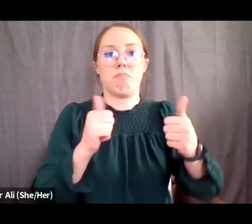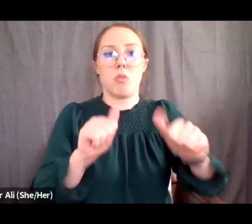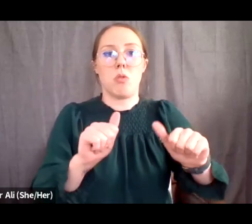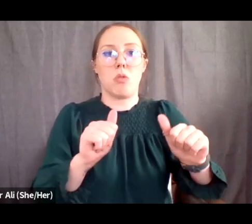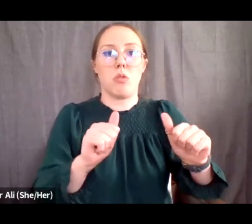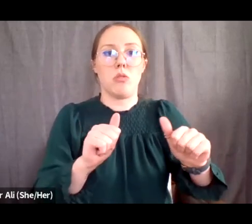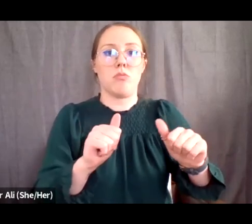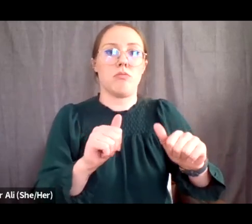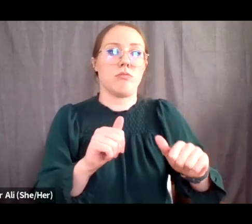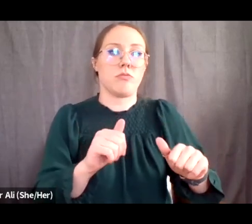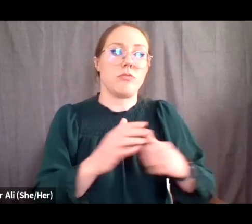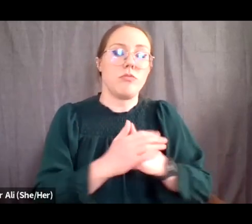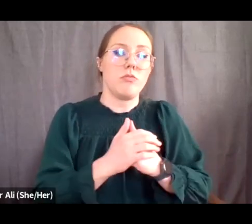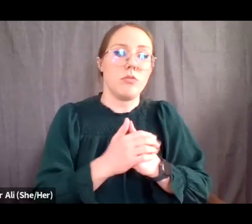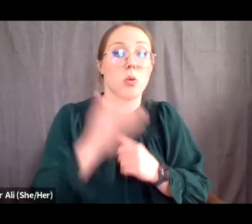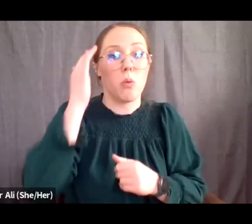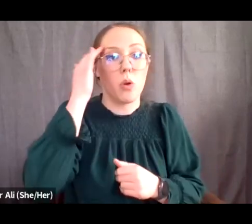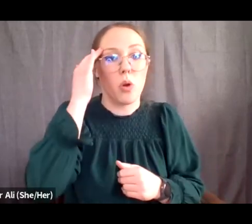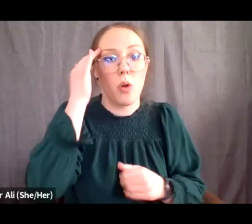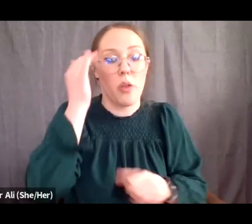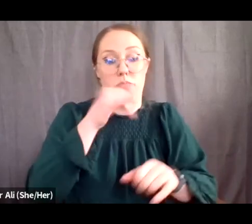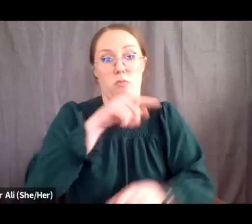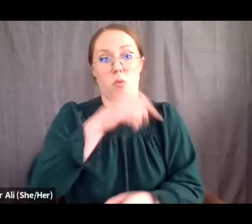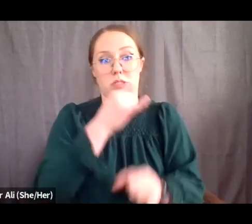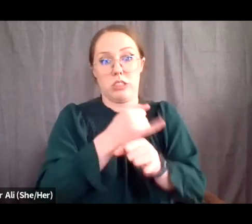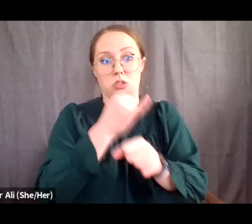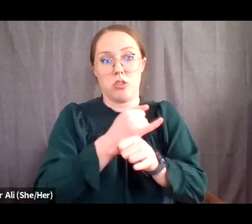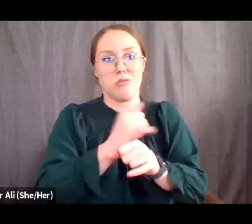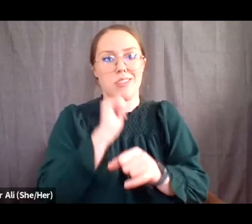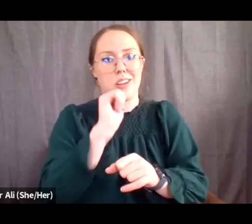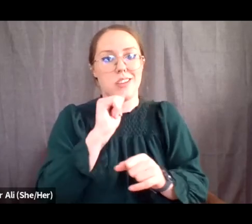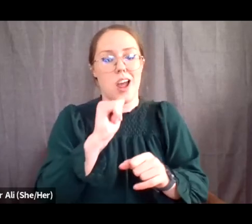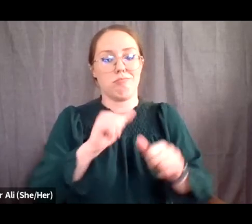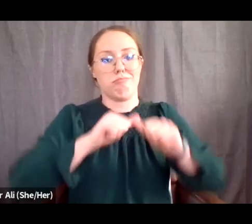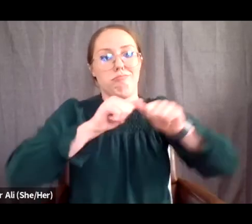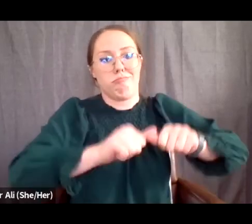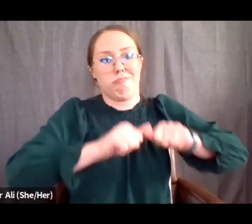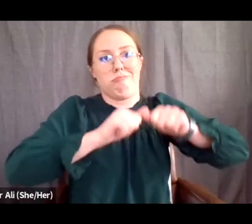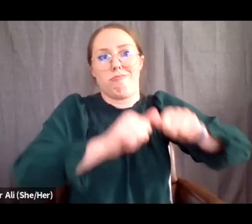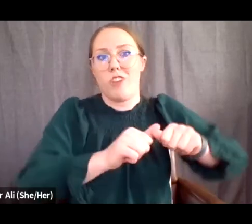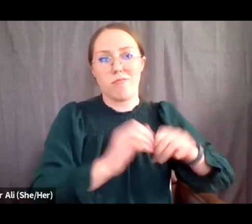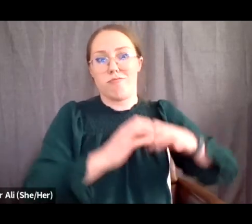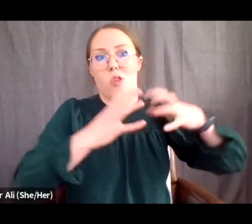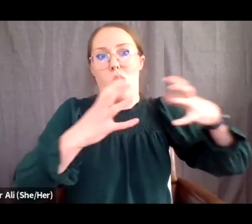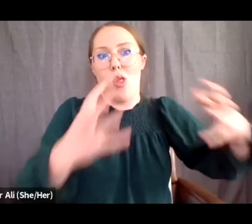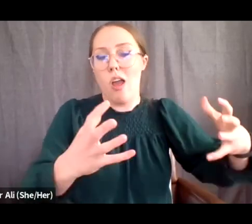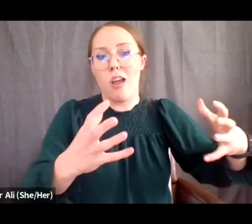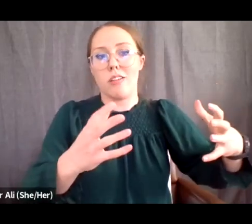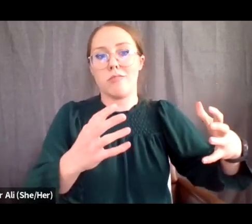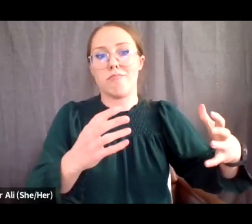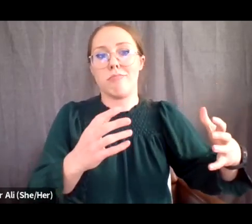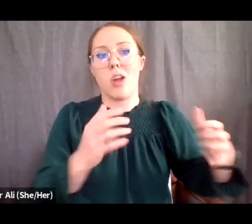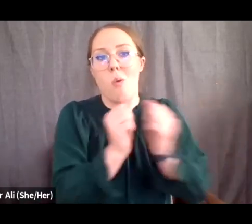future, we know that those institutions cannot survive, let alone thrive, without a full ecosystem of